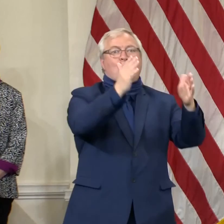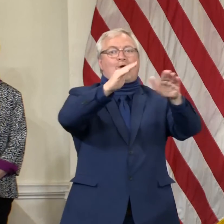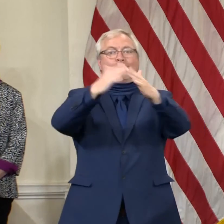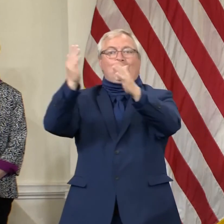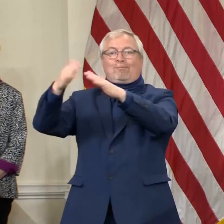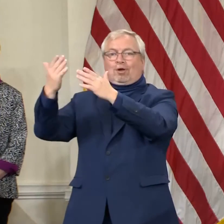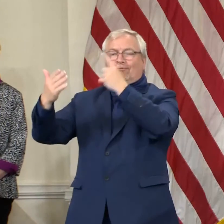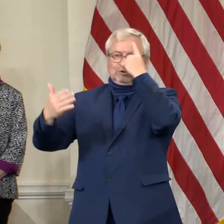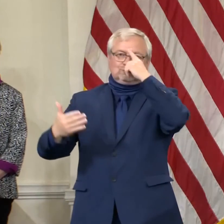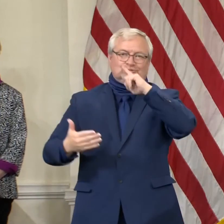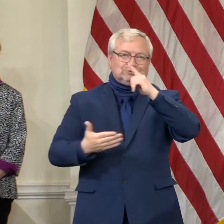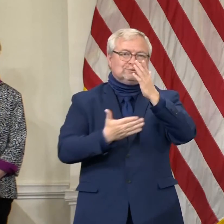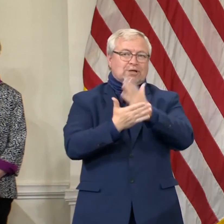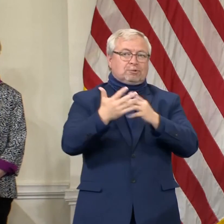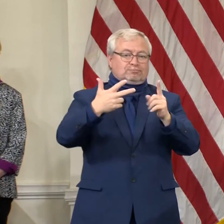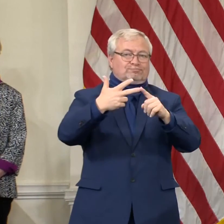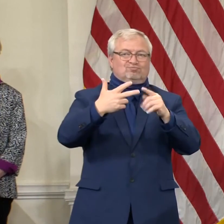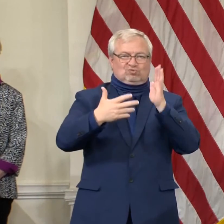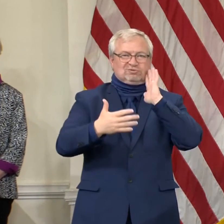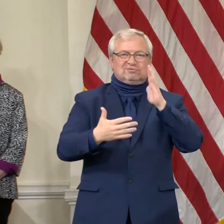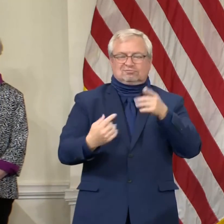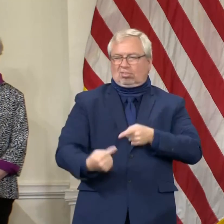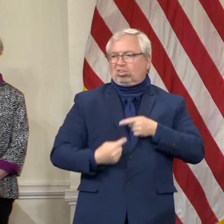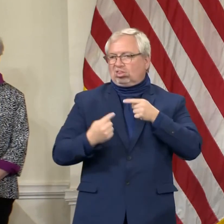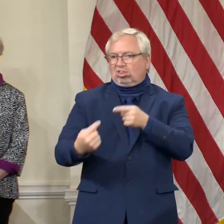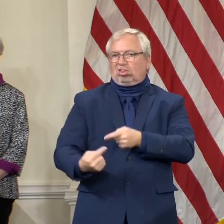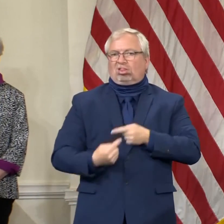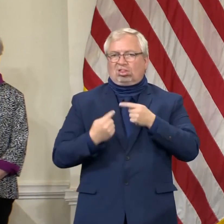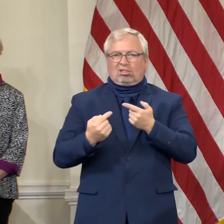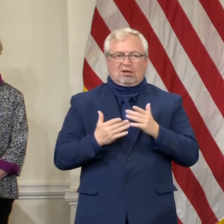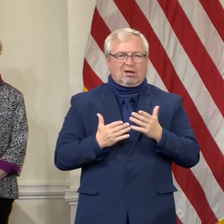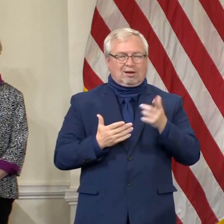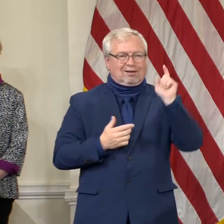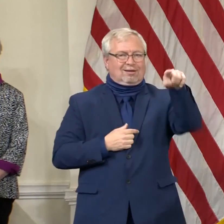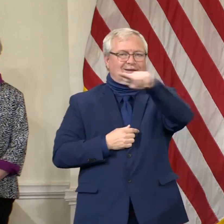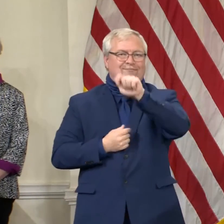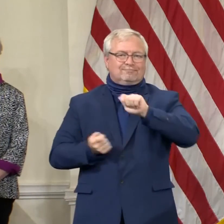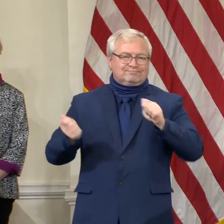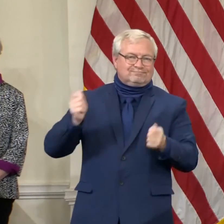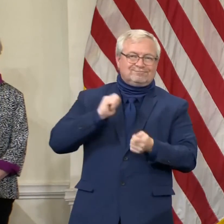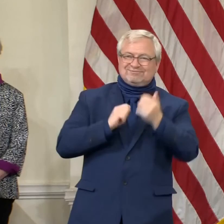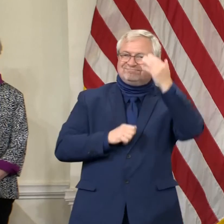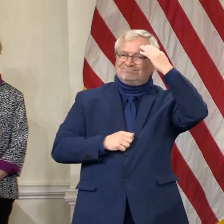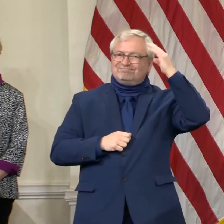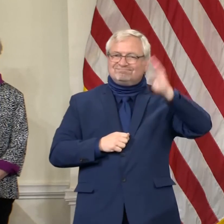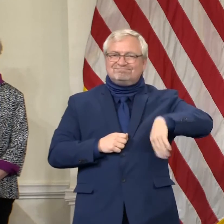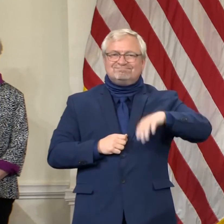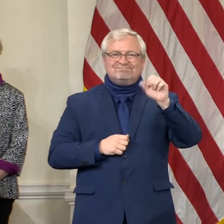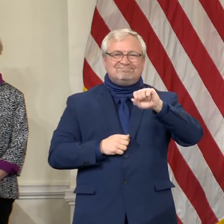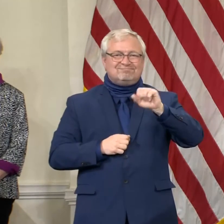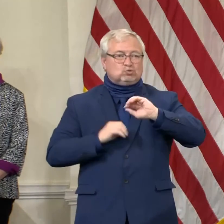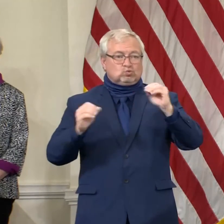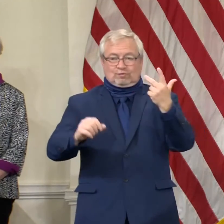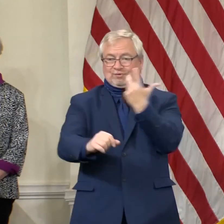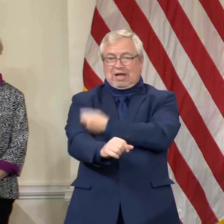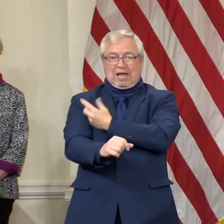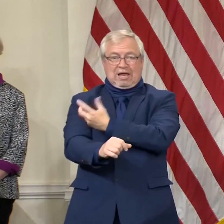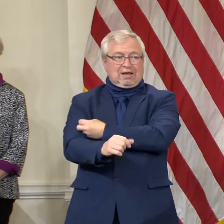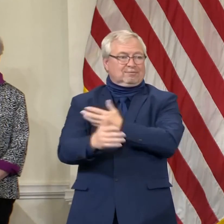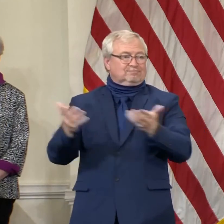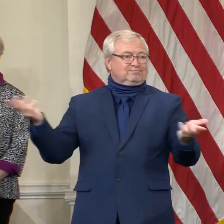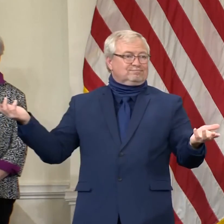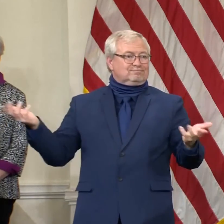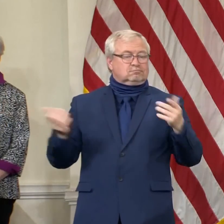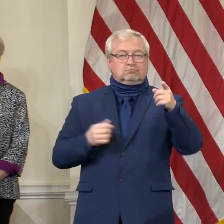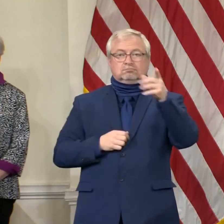have a difficult time recovering, or they're going to have to evolve, because until we get a vaccine, I think people are going to be afraid to do certain things. And